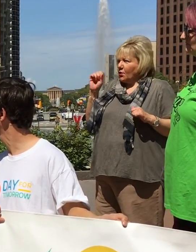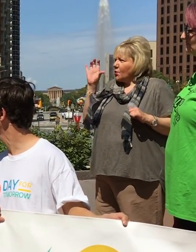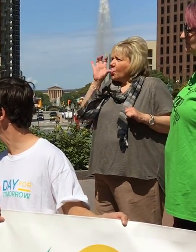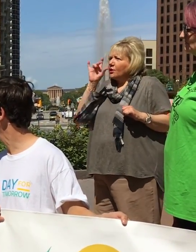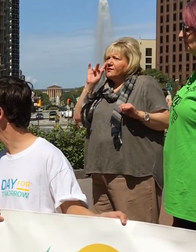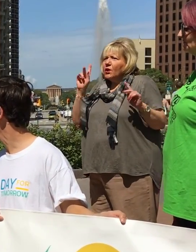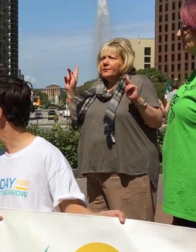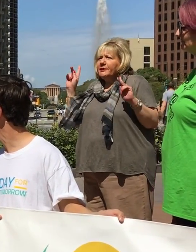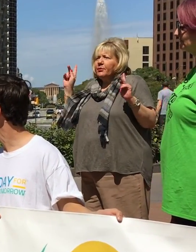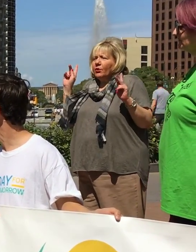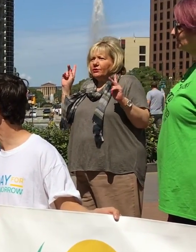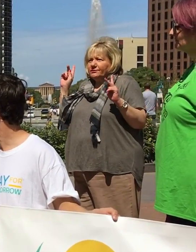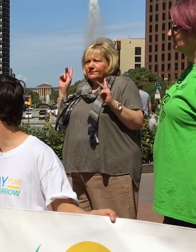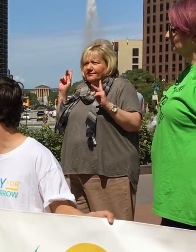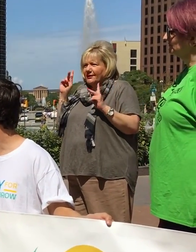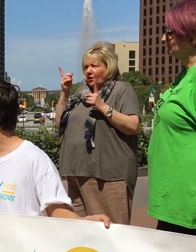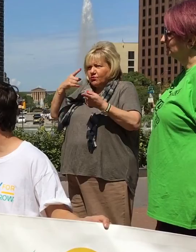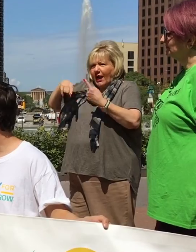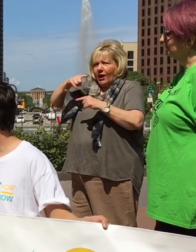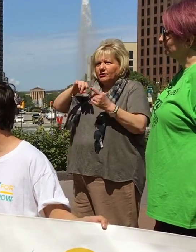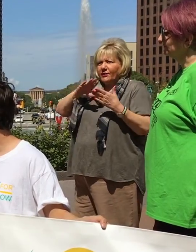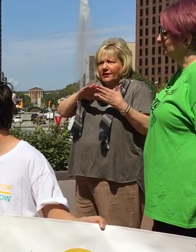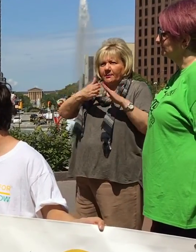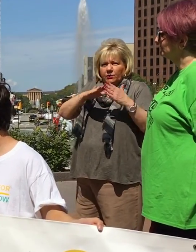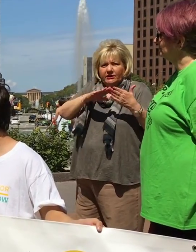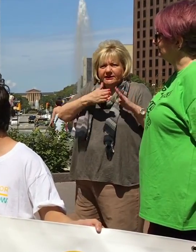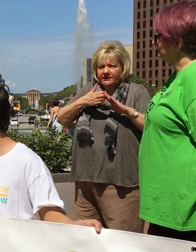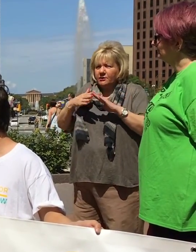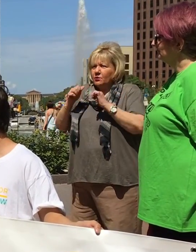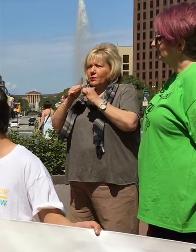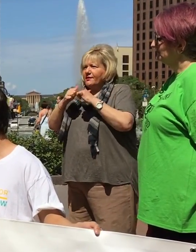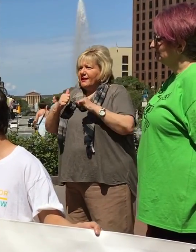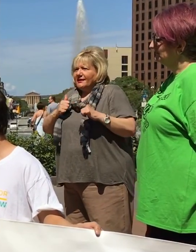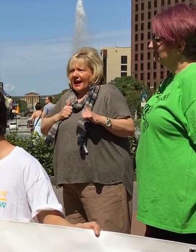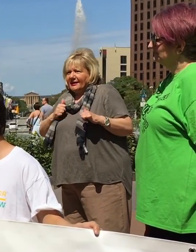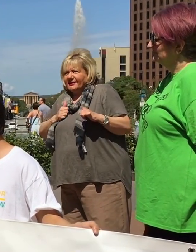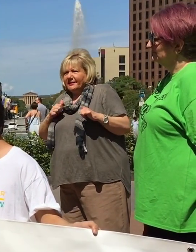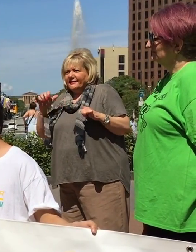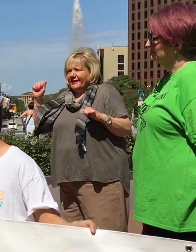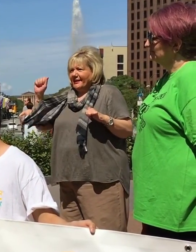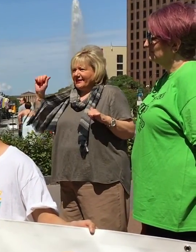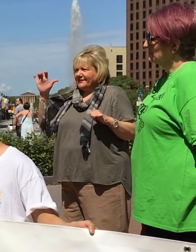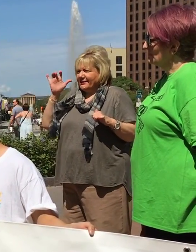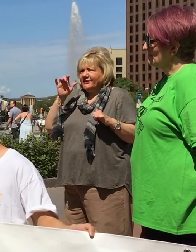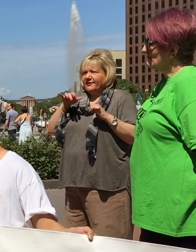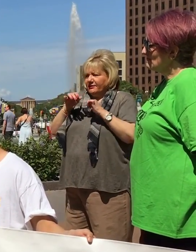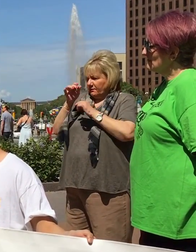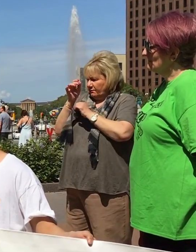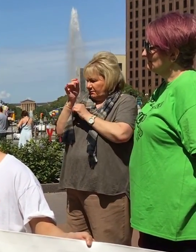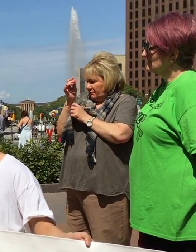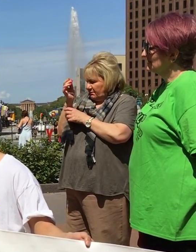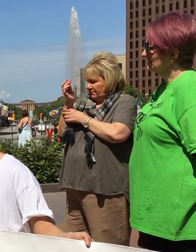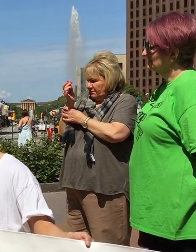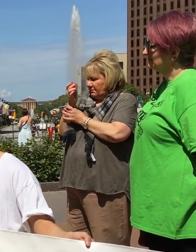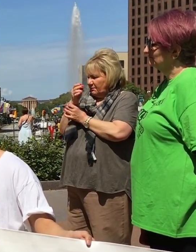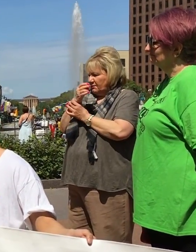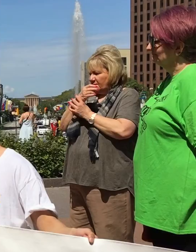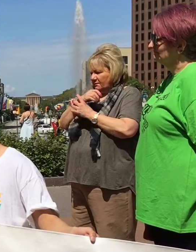that are out in the community. And between Canada and Atlantic City, we only found 11